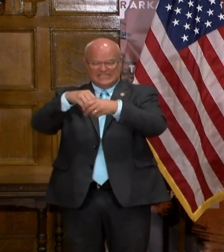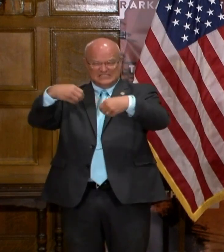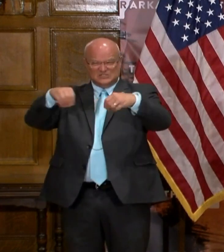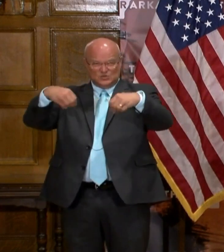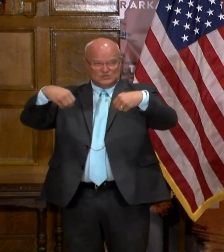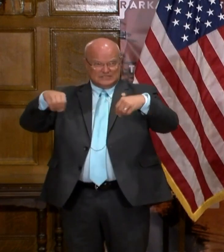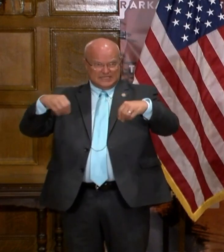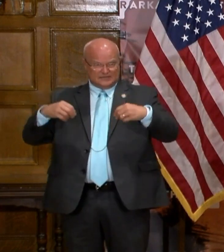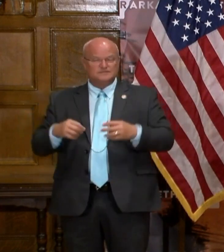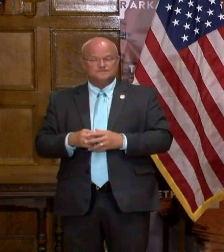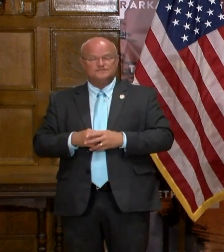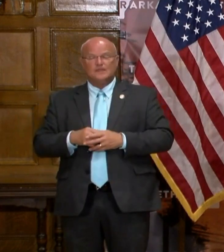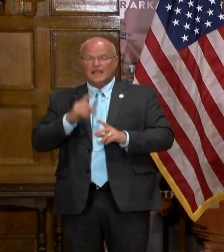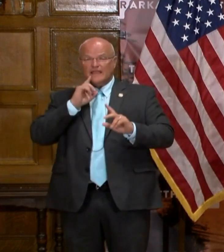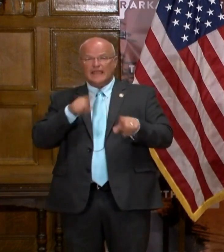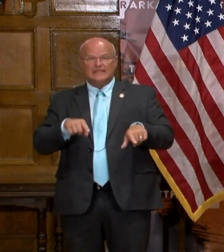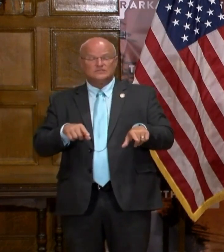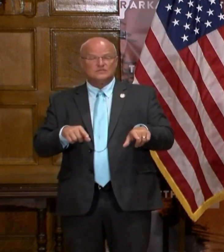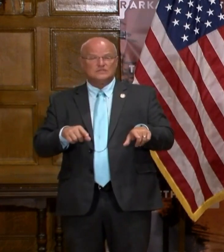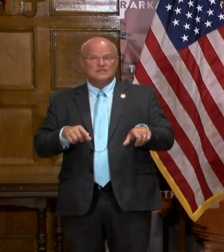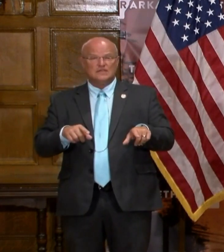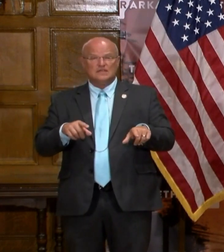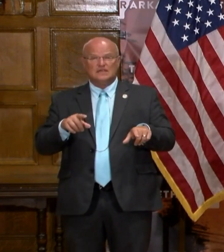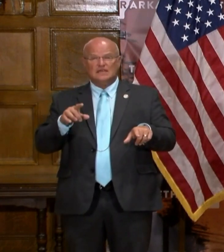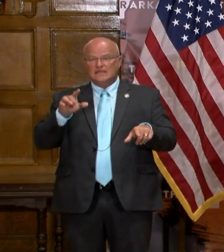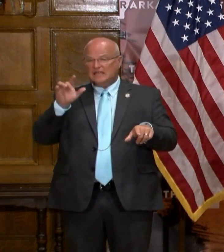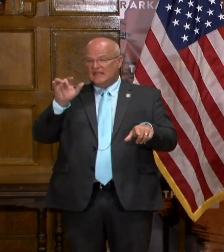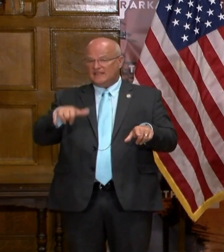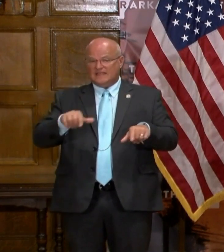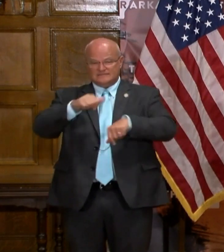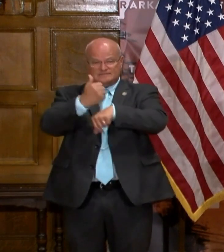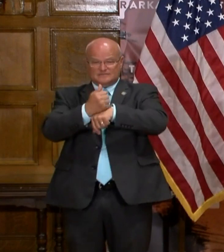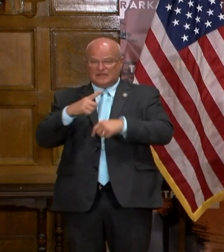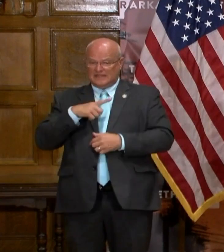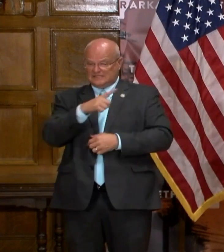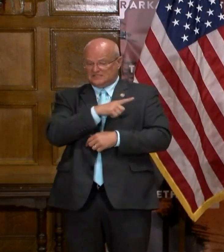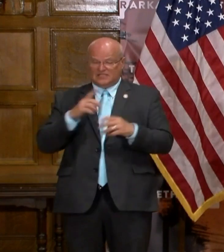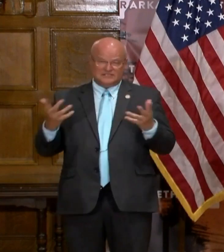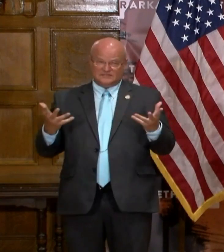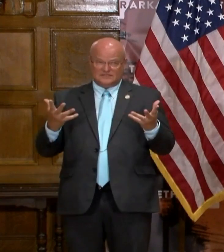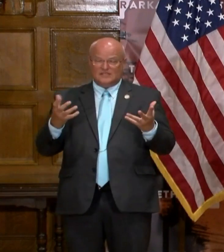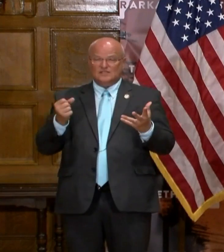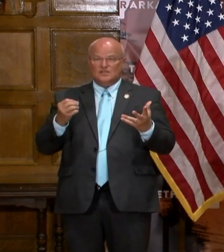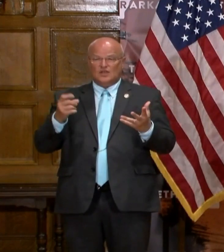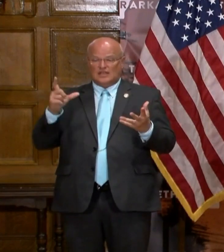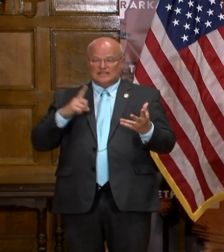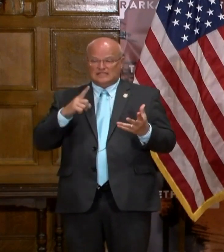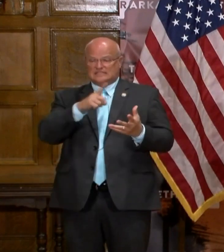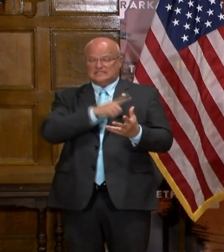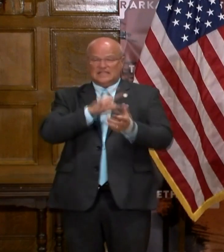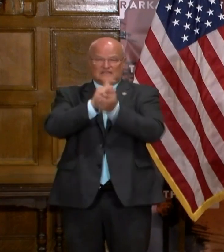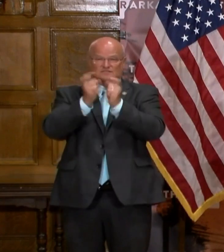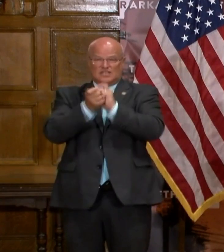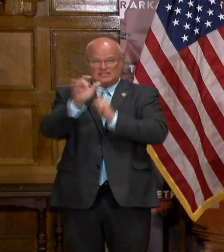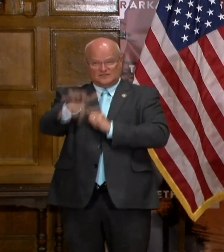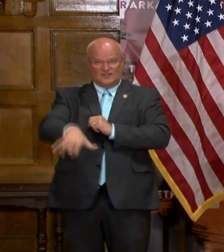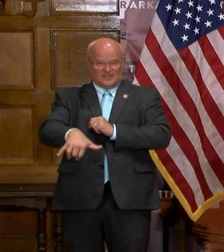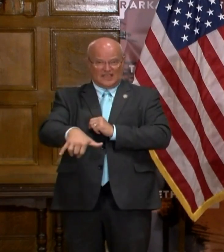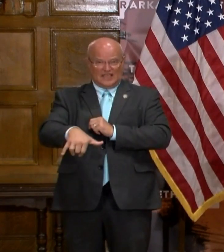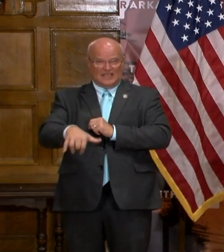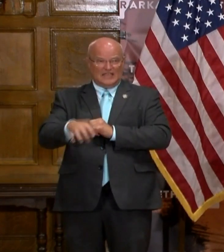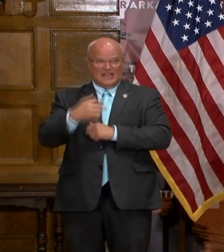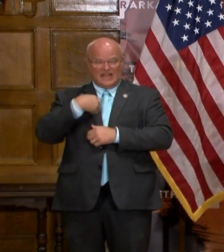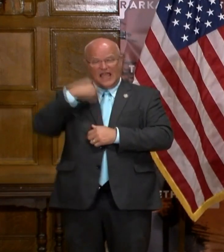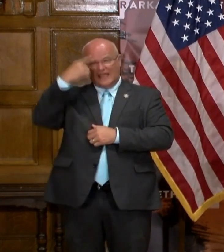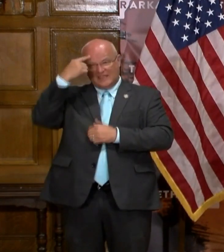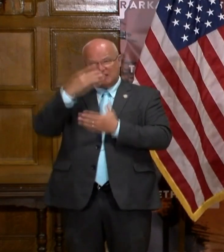in-store sales. And the answer is that is fixed by legislation, and so there'd have to be a legislative change to that.